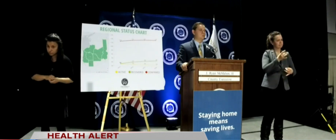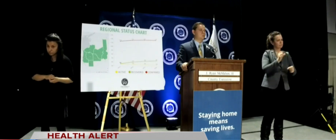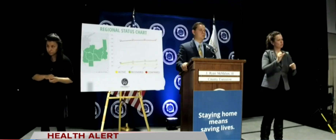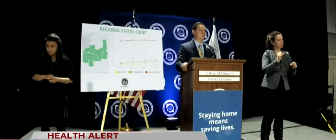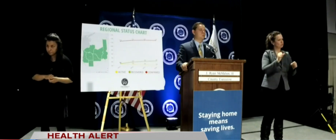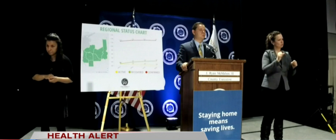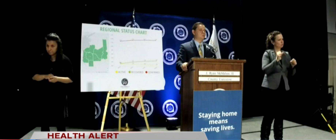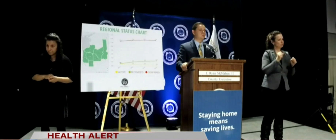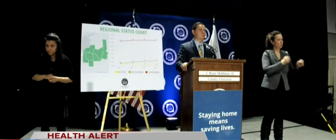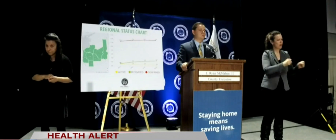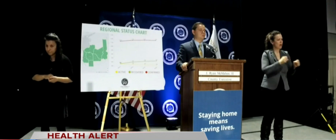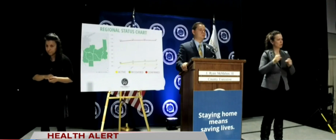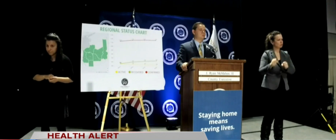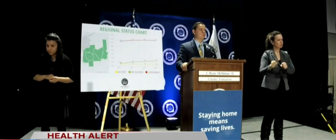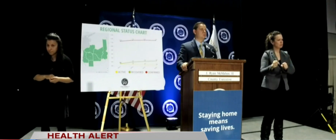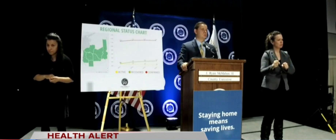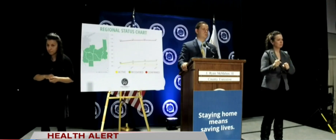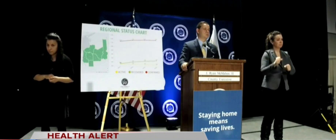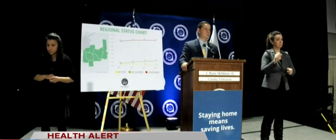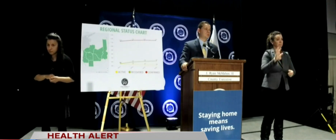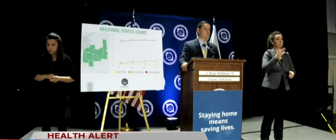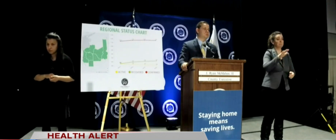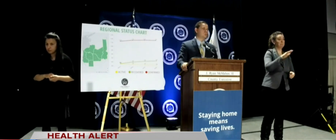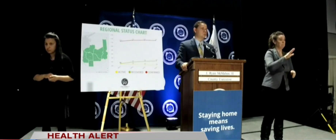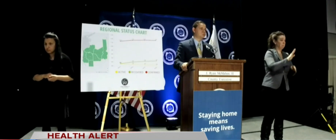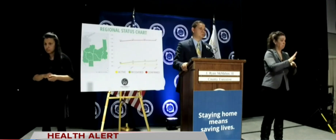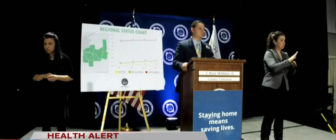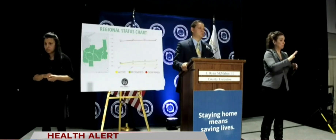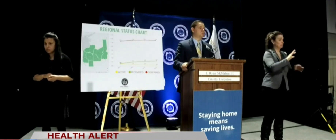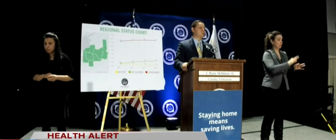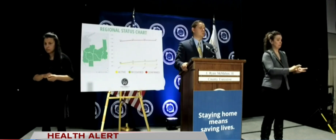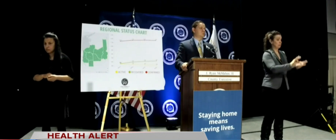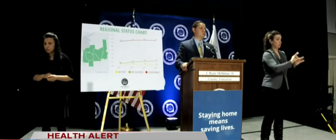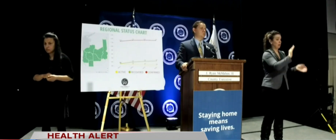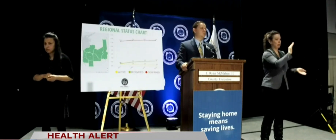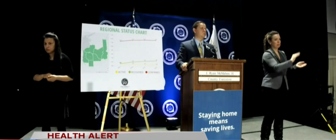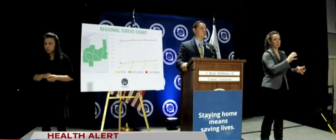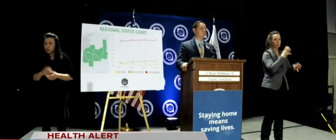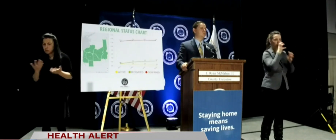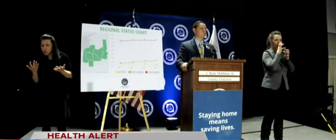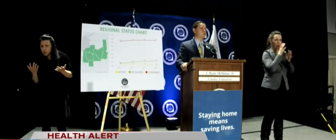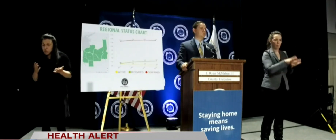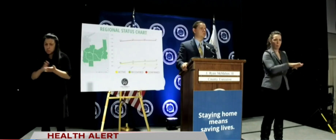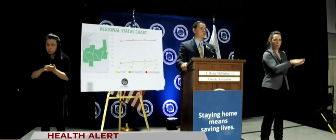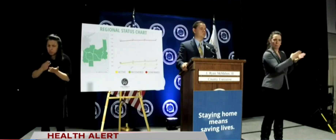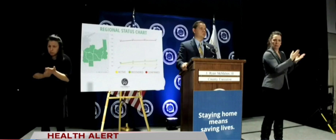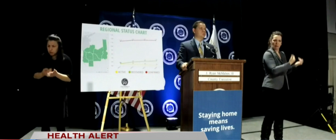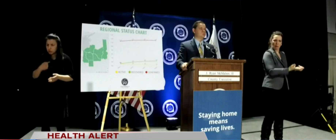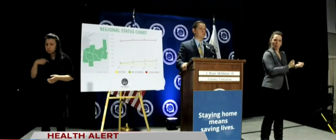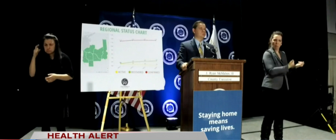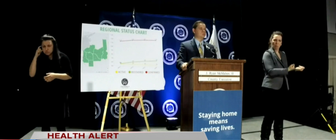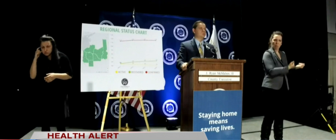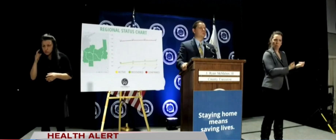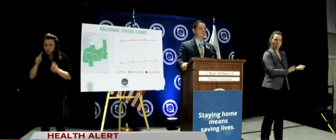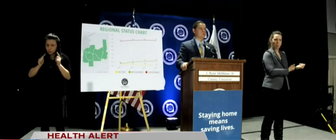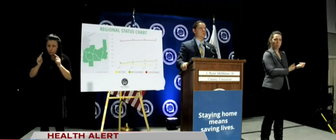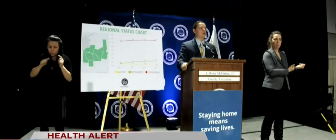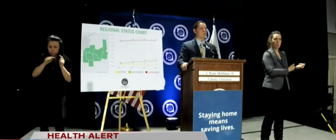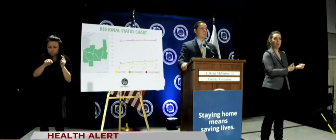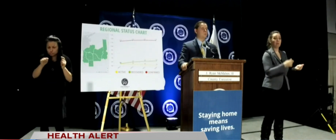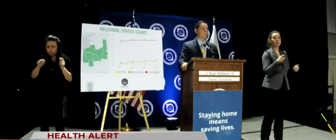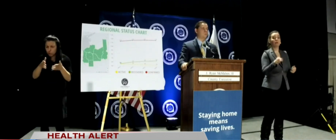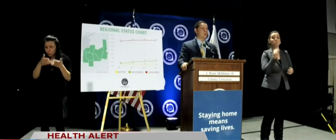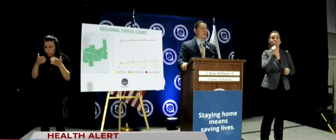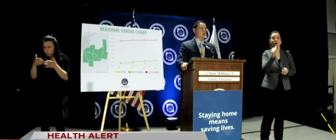on the essential businesses that are already open, and the other one is looking at the non-essential businesses and see how you can phase those back in.